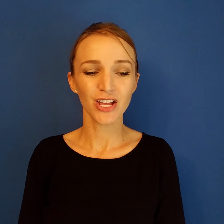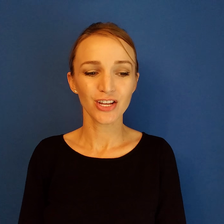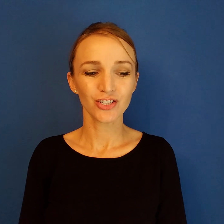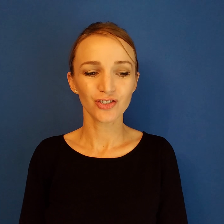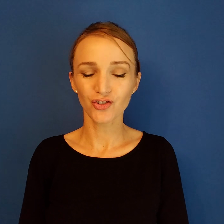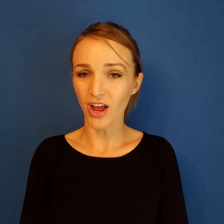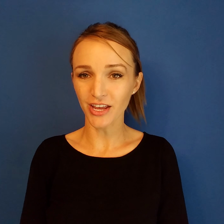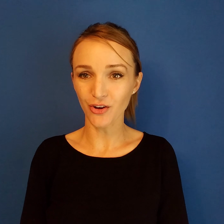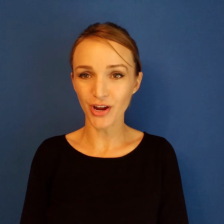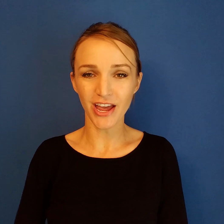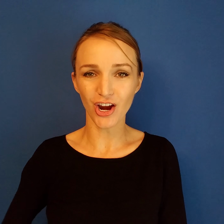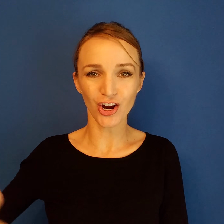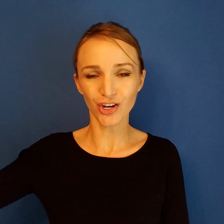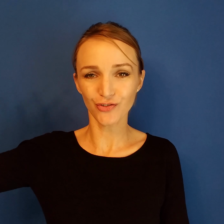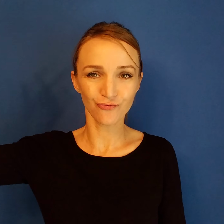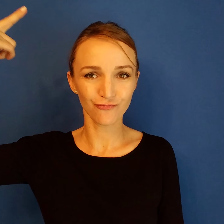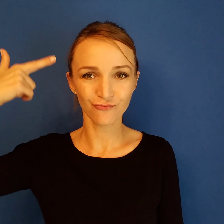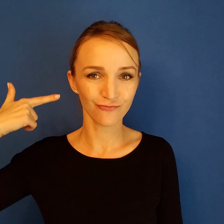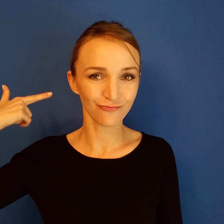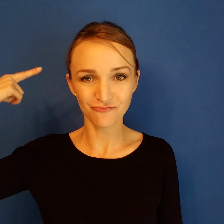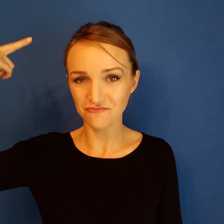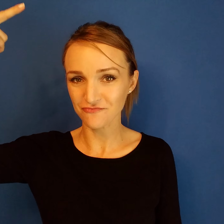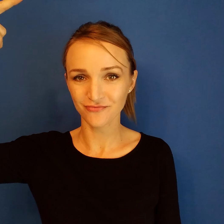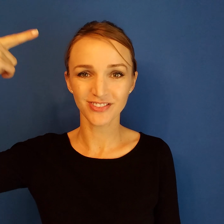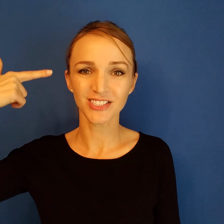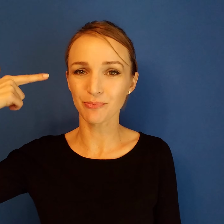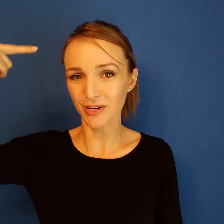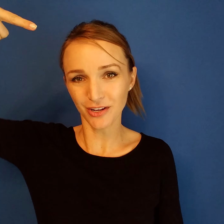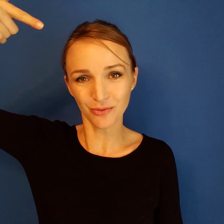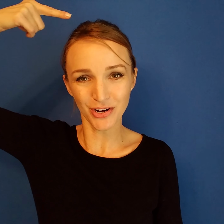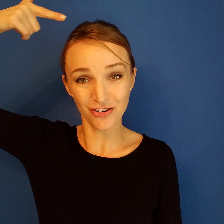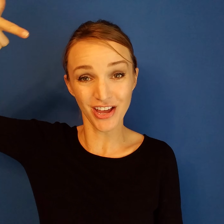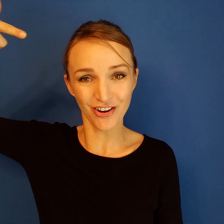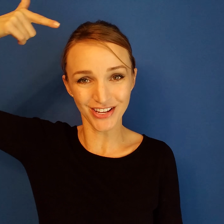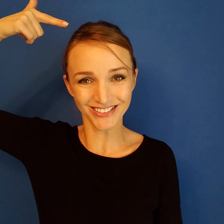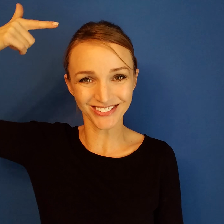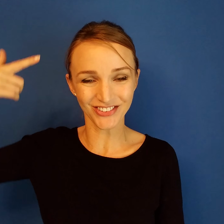Drying your hair. Depending on where your hair is. Gas.